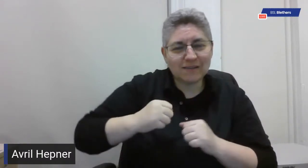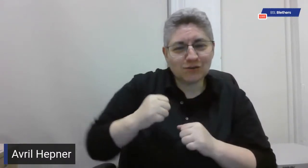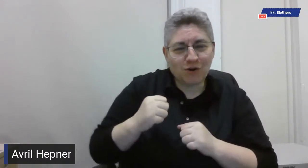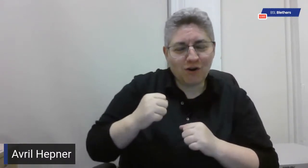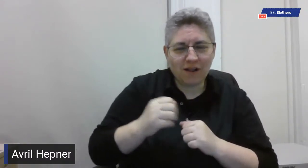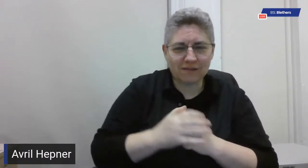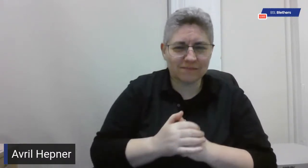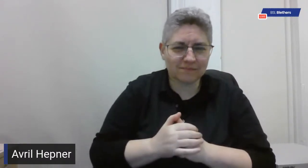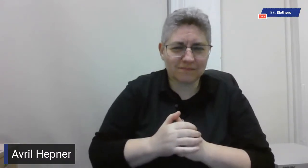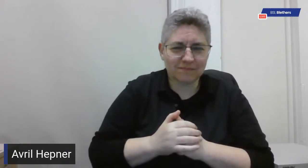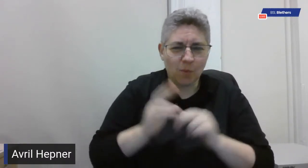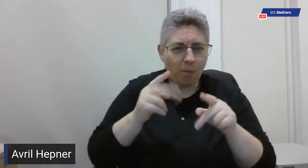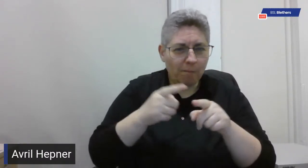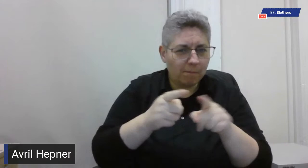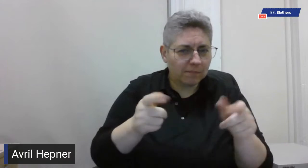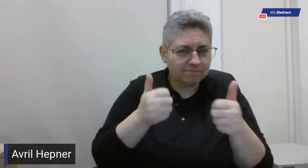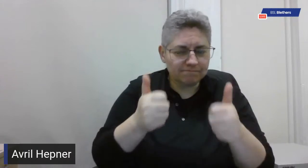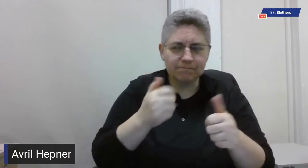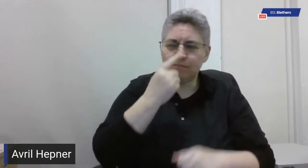from BDA Scotland.